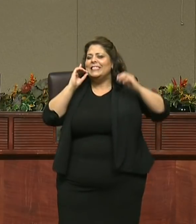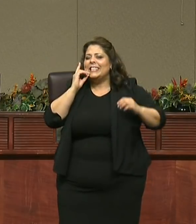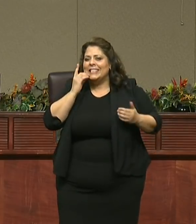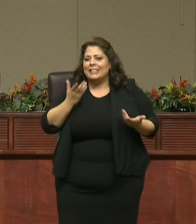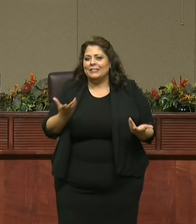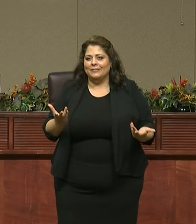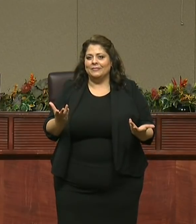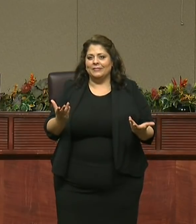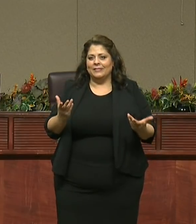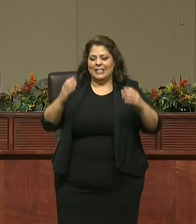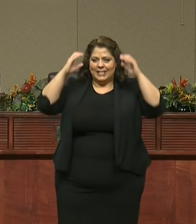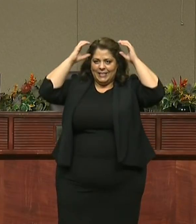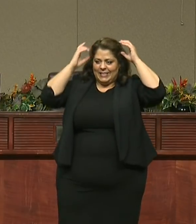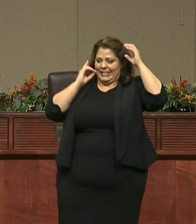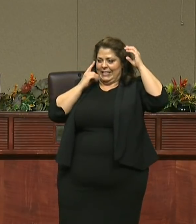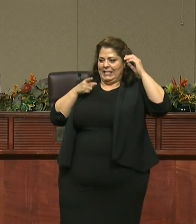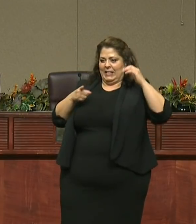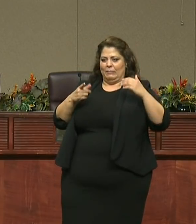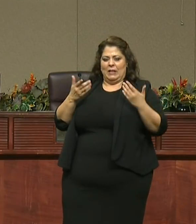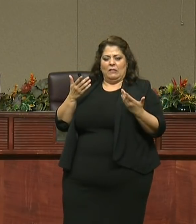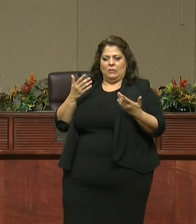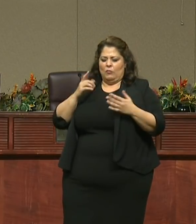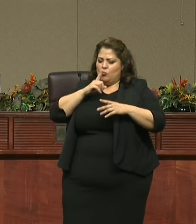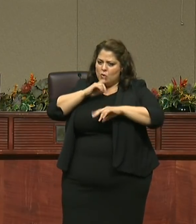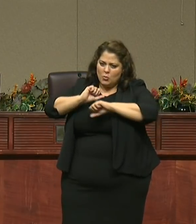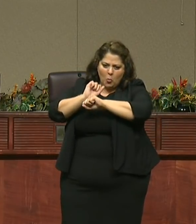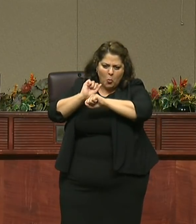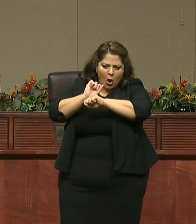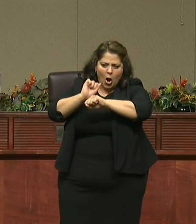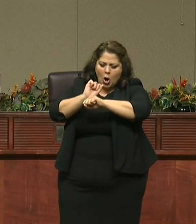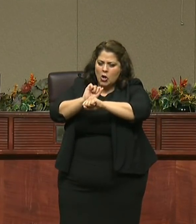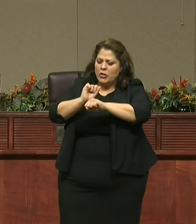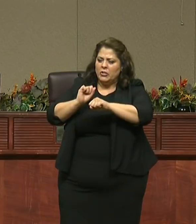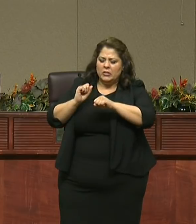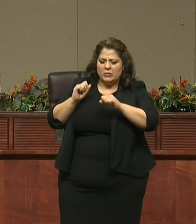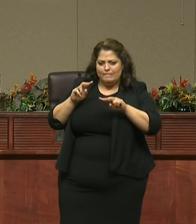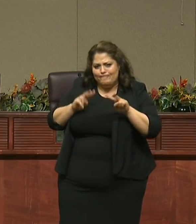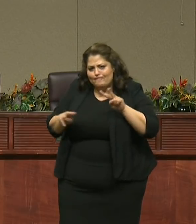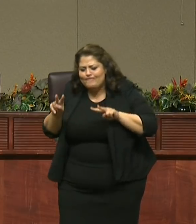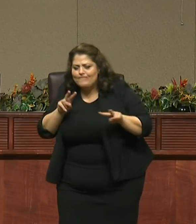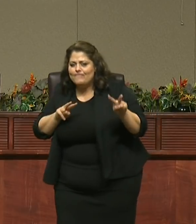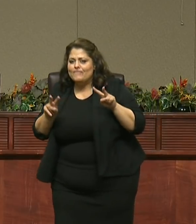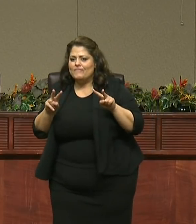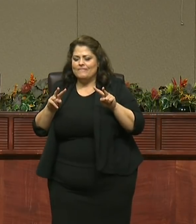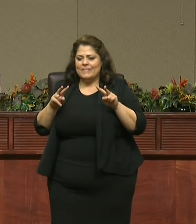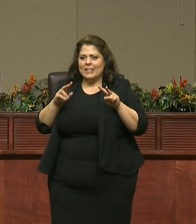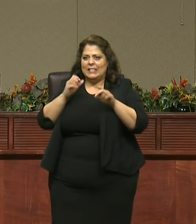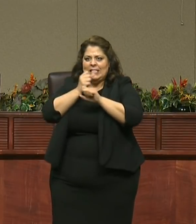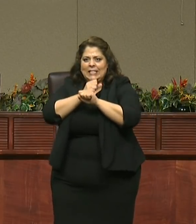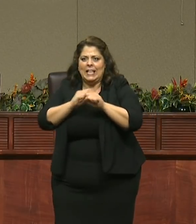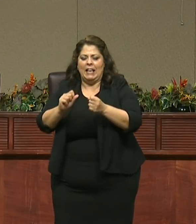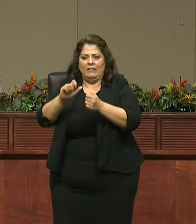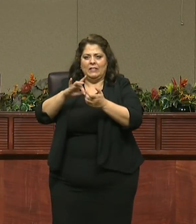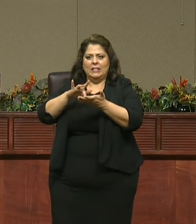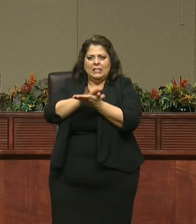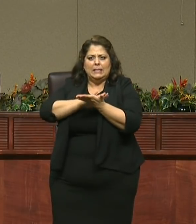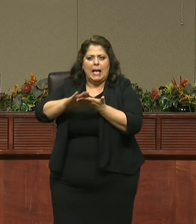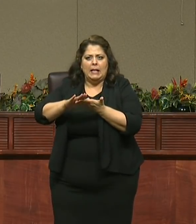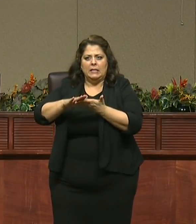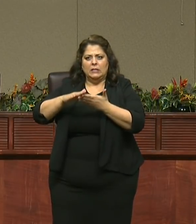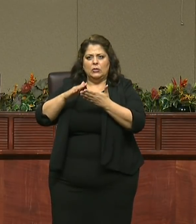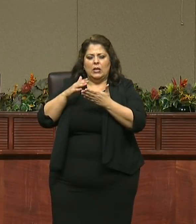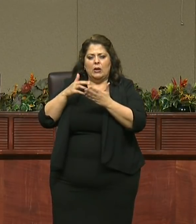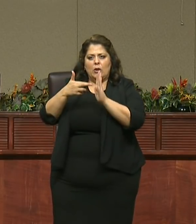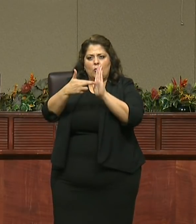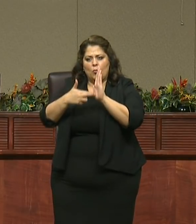Disney has gone through great lengths to look at all of their various safety and sanitary protocols,